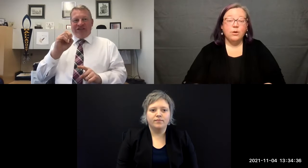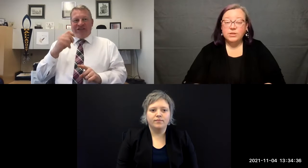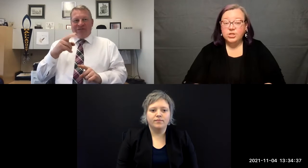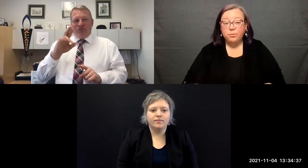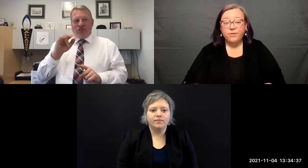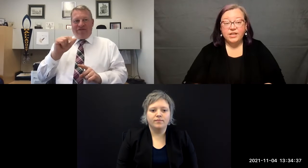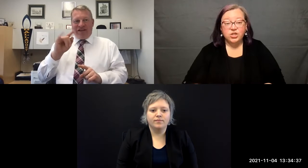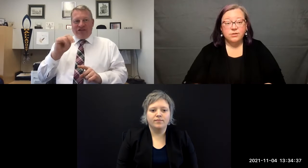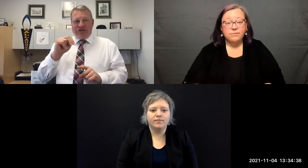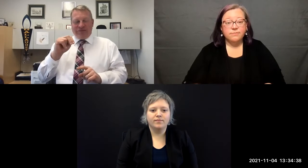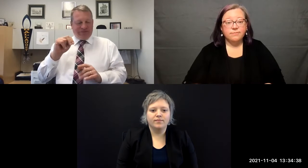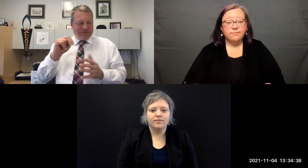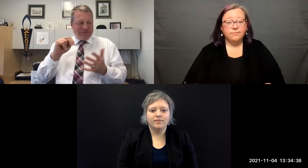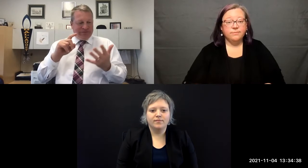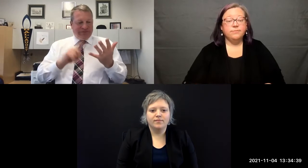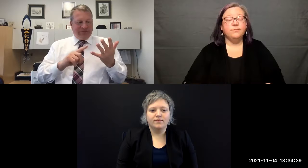language deprivation,